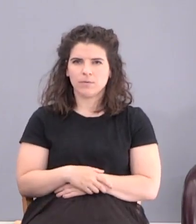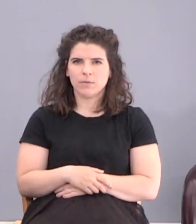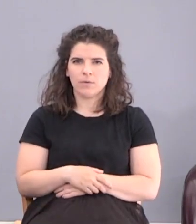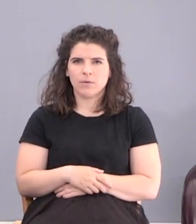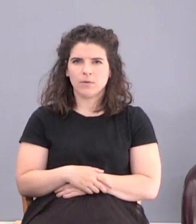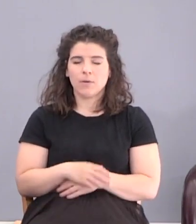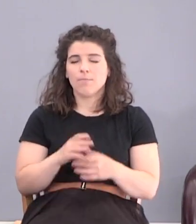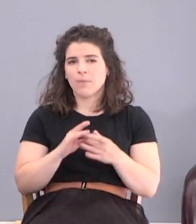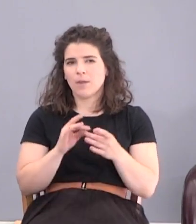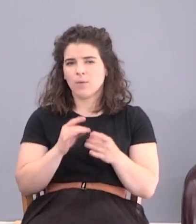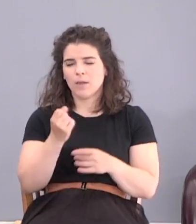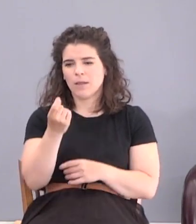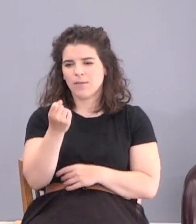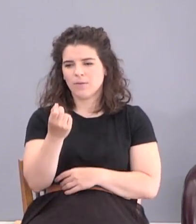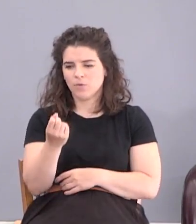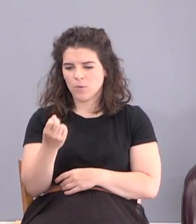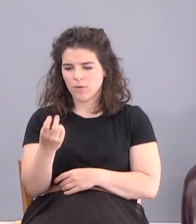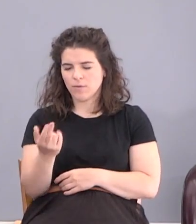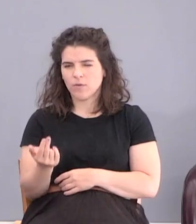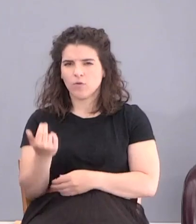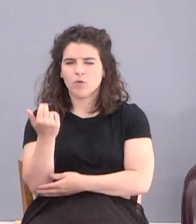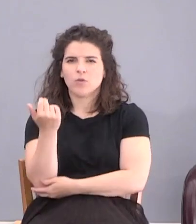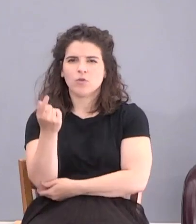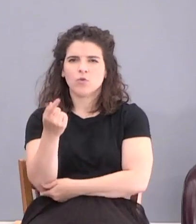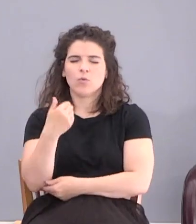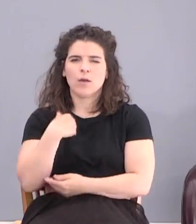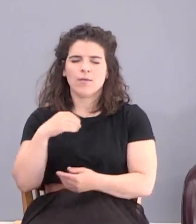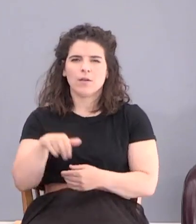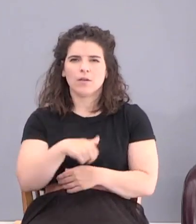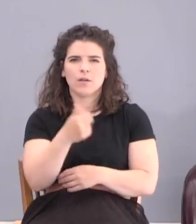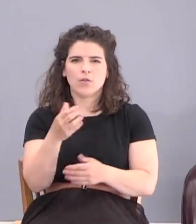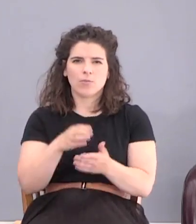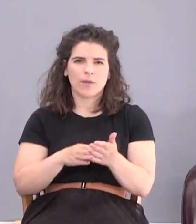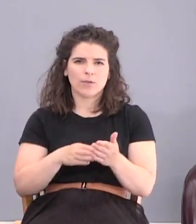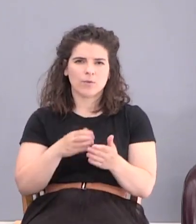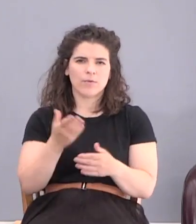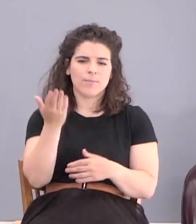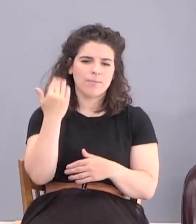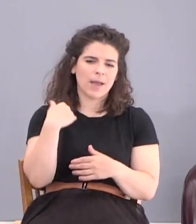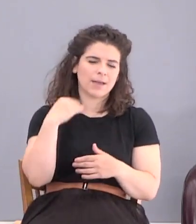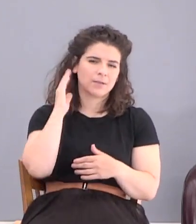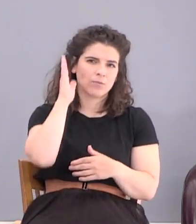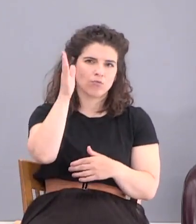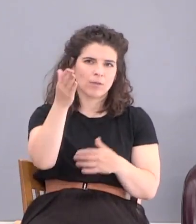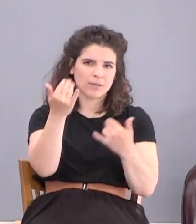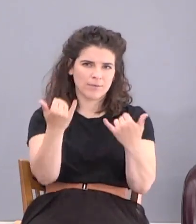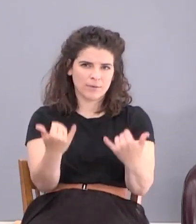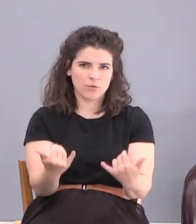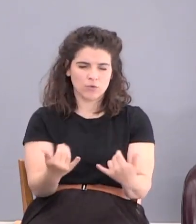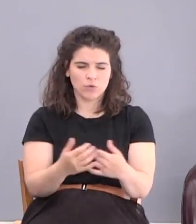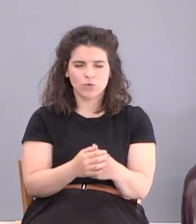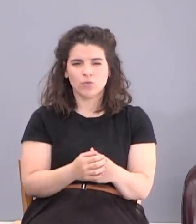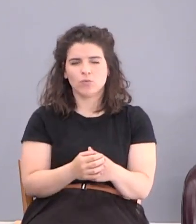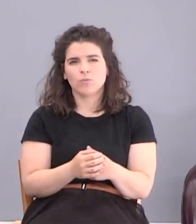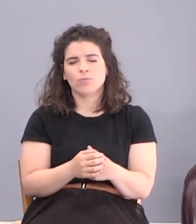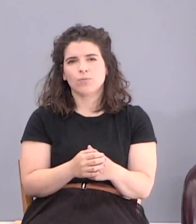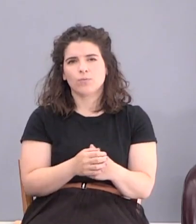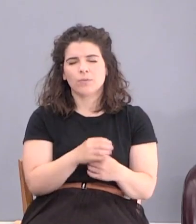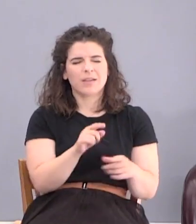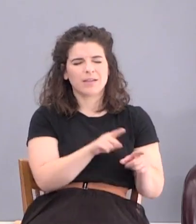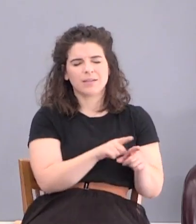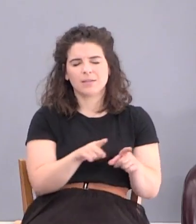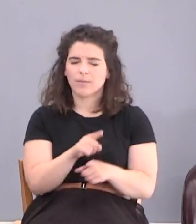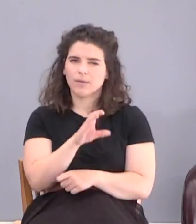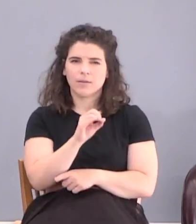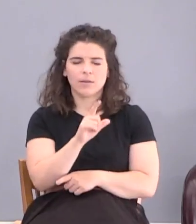13. By the way, this 11, 12, and 13, you have another passage here where you have a past, present, future, just like in Colossians 3. So